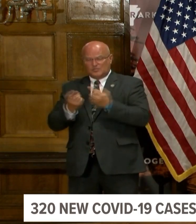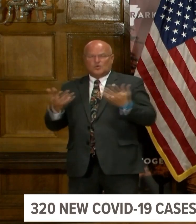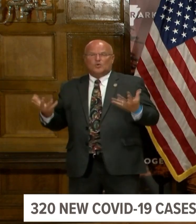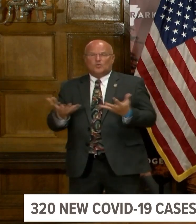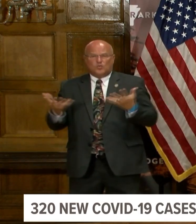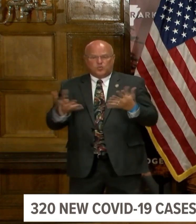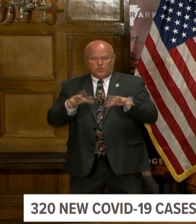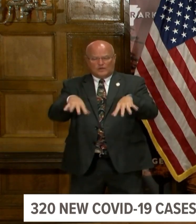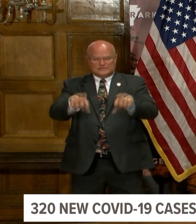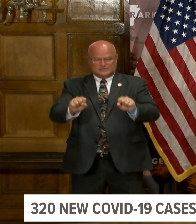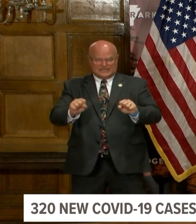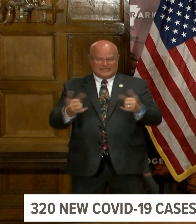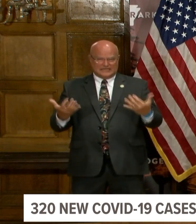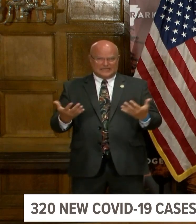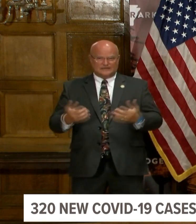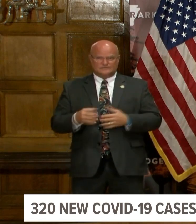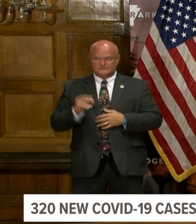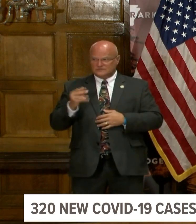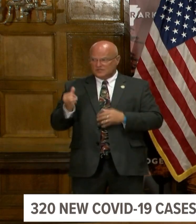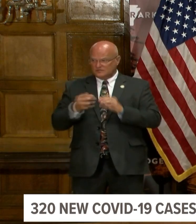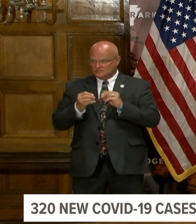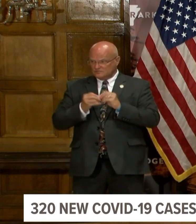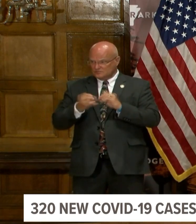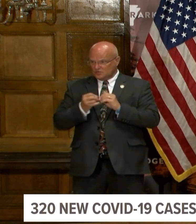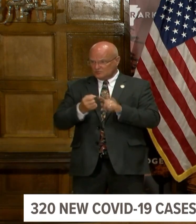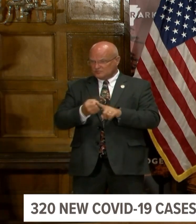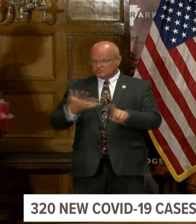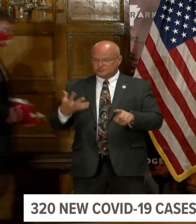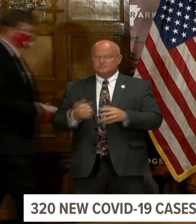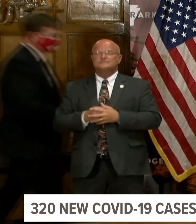action should be taken. Johnny, do you have anything else on that?